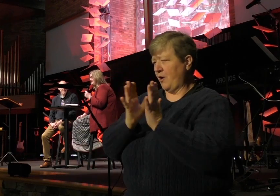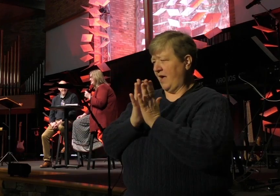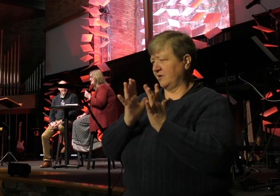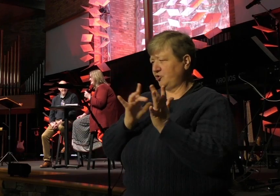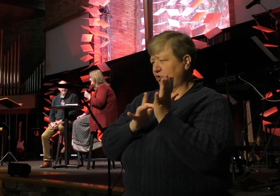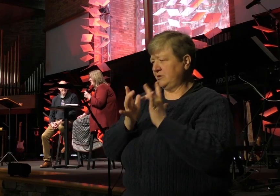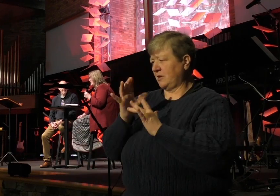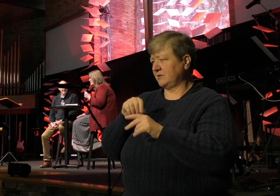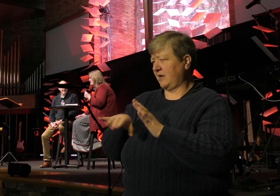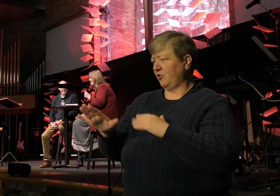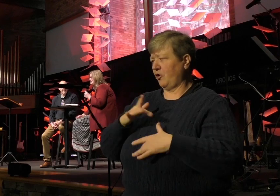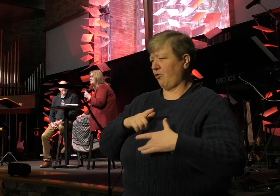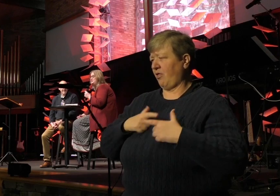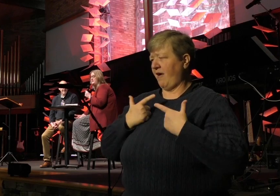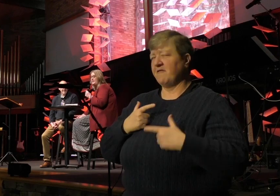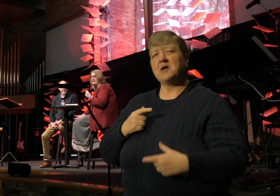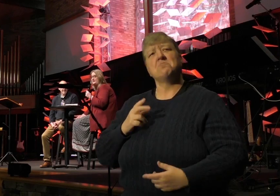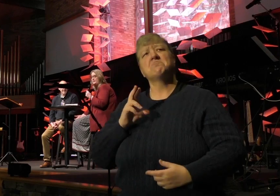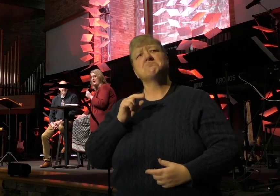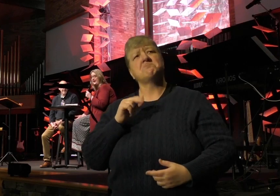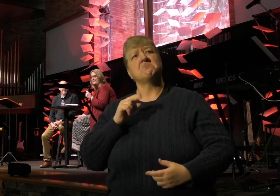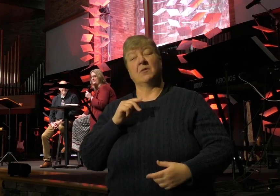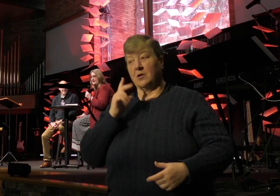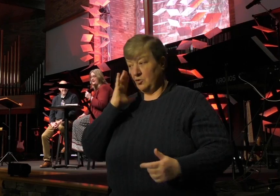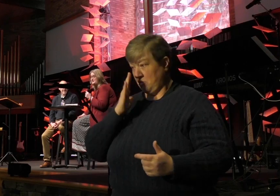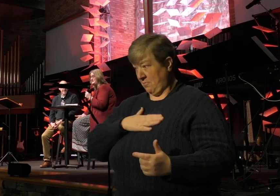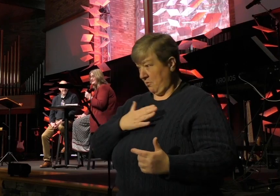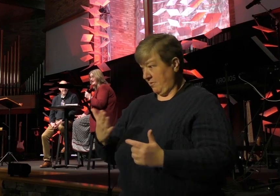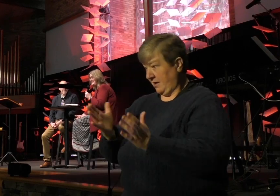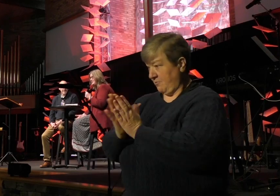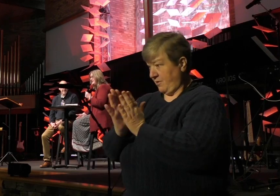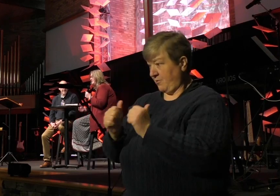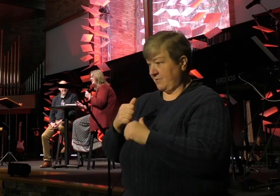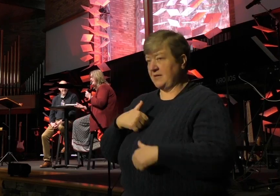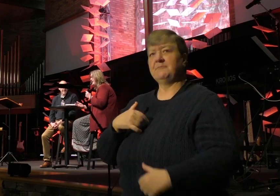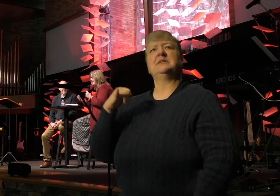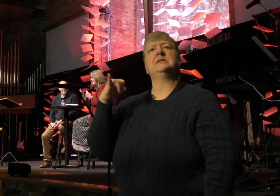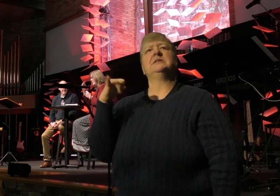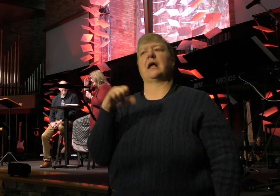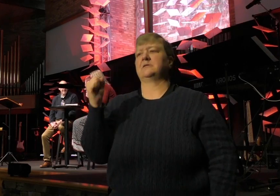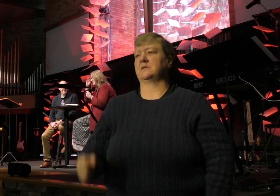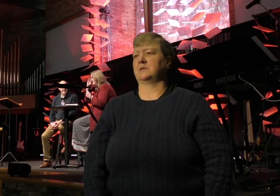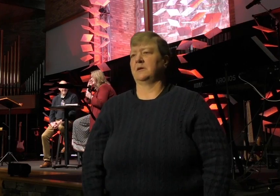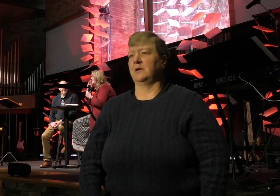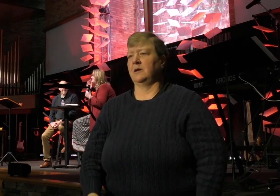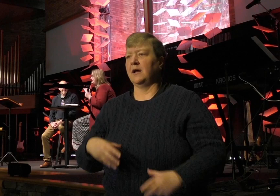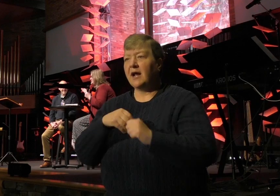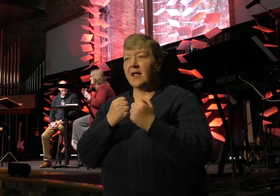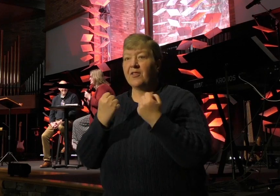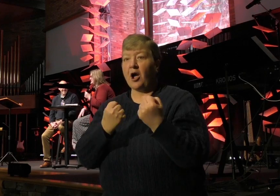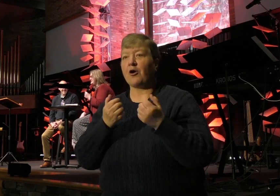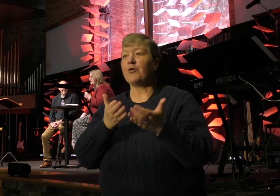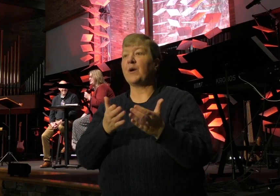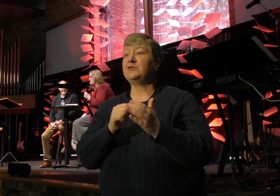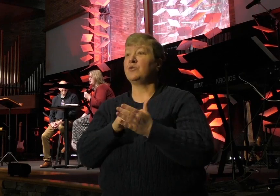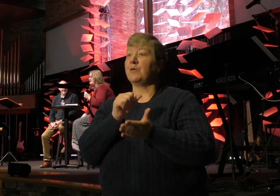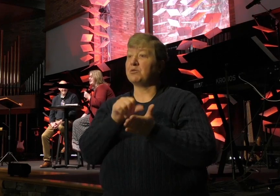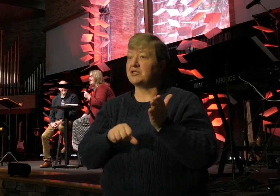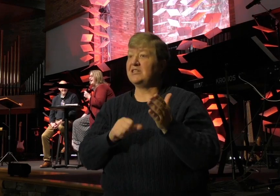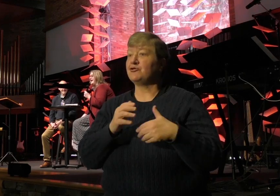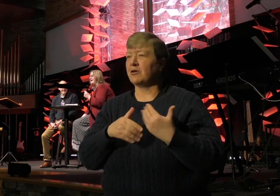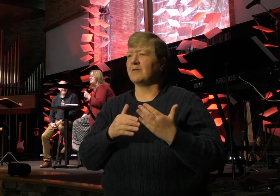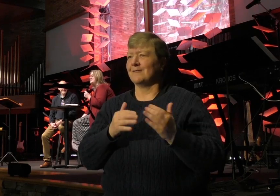your life? And she said, no. And I said, would you be willing to pray with me? And she said, yes, right there in the car on the way to the procedure, which was